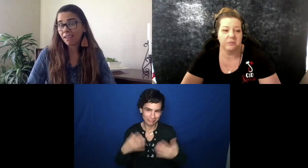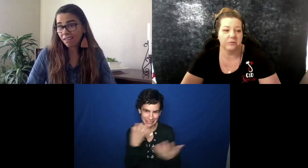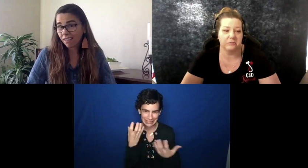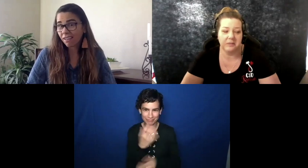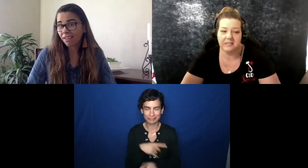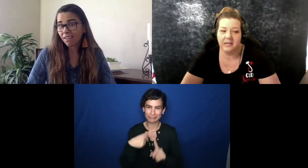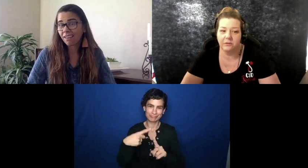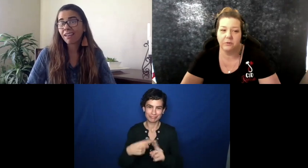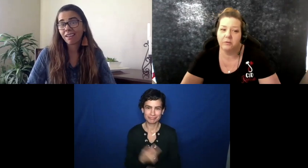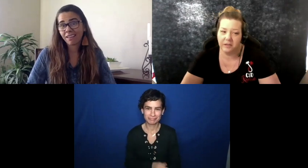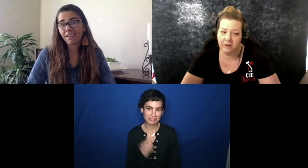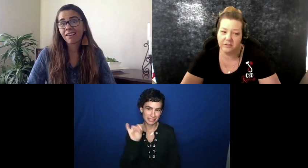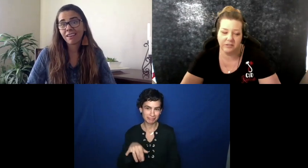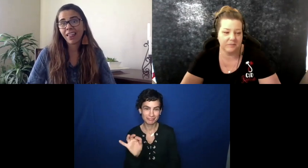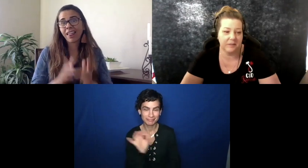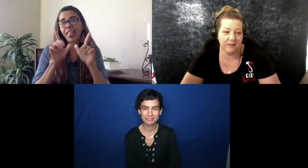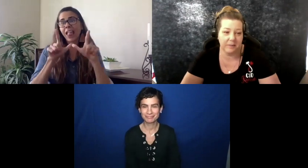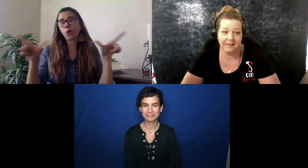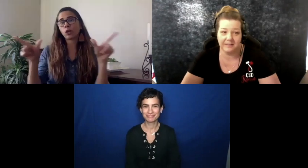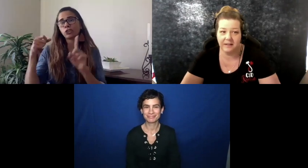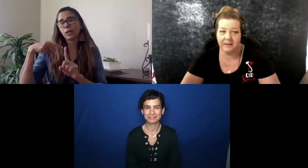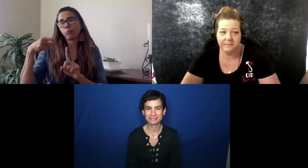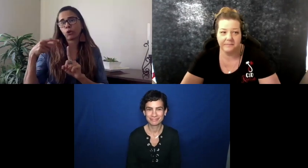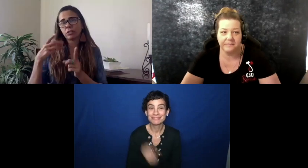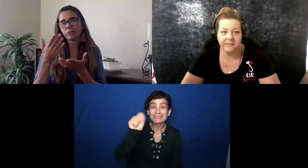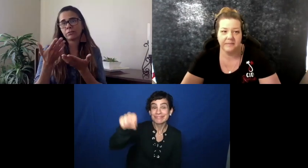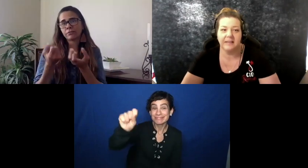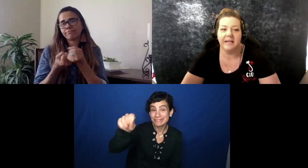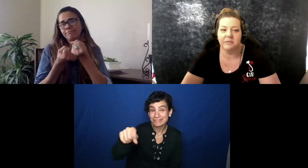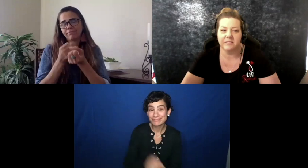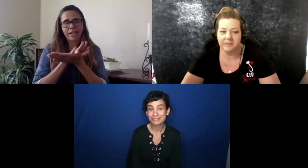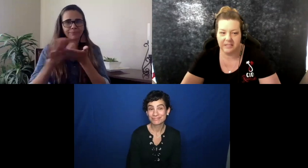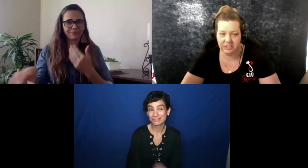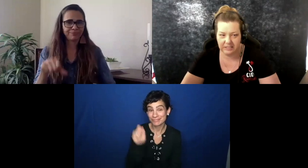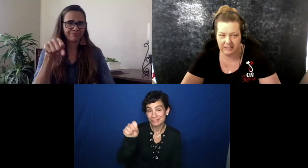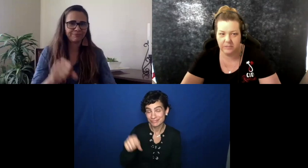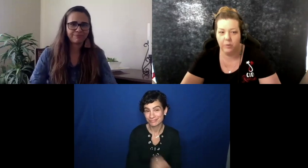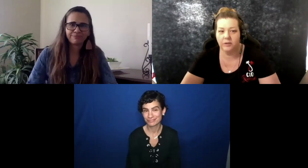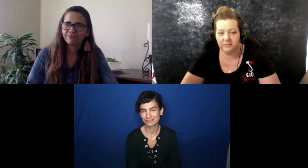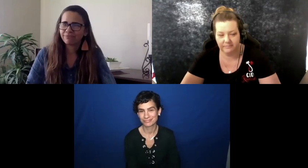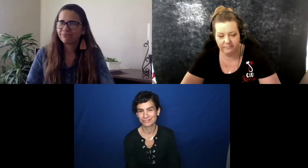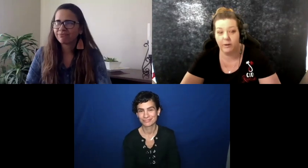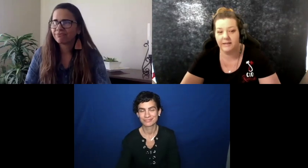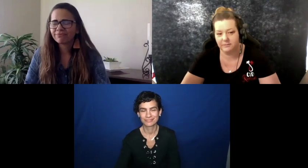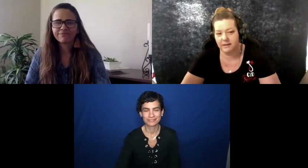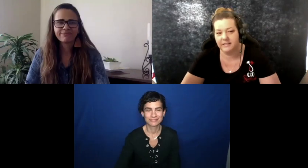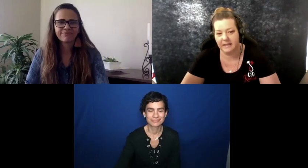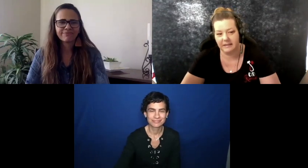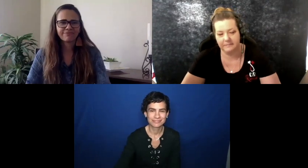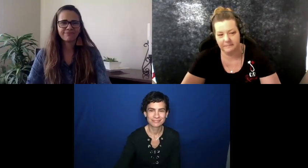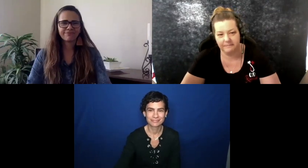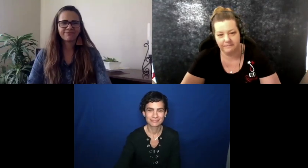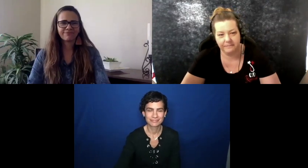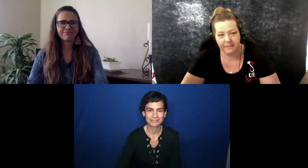huge improvement and growth in her. So it's been a very positive thing. That language stimulation and support. Right,